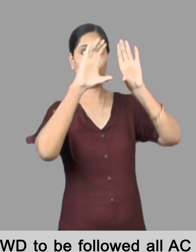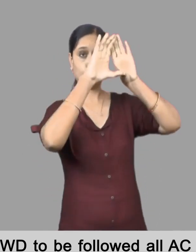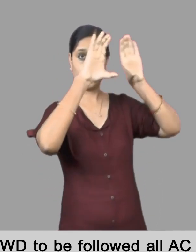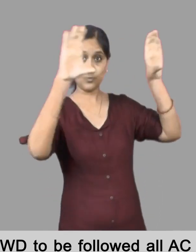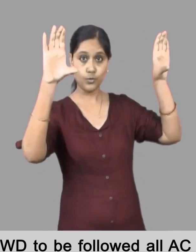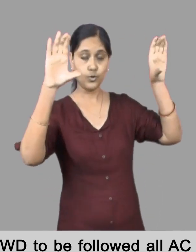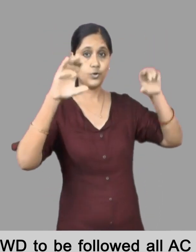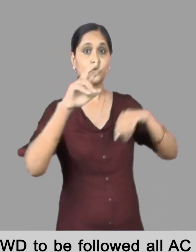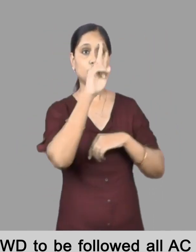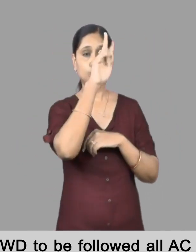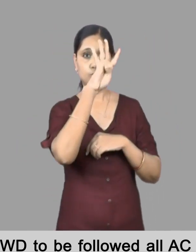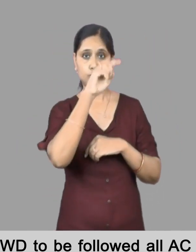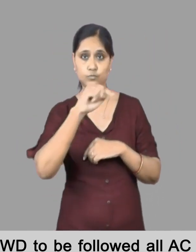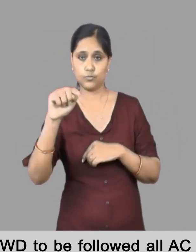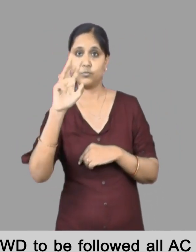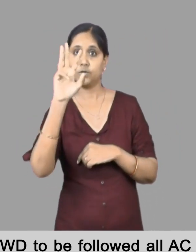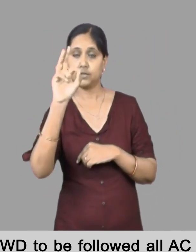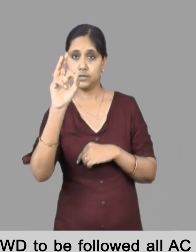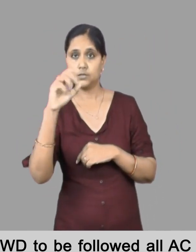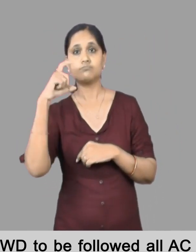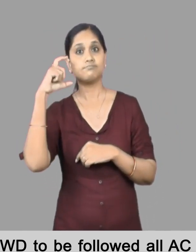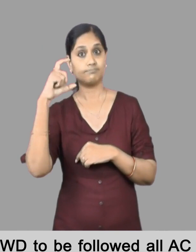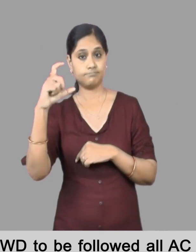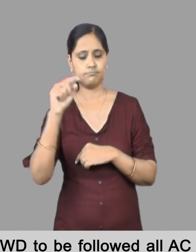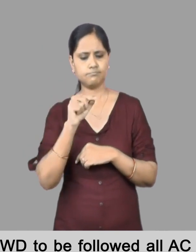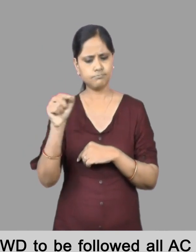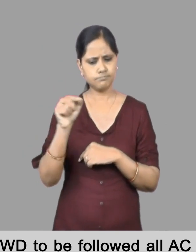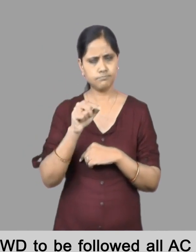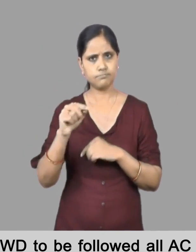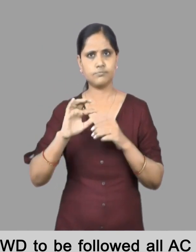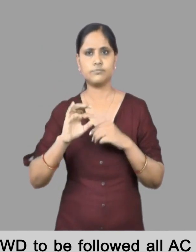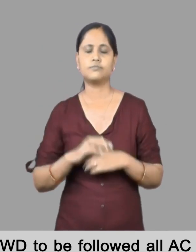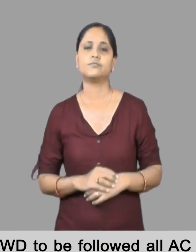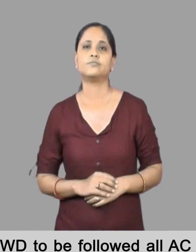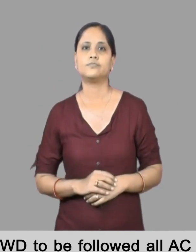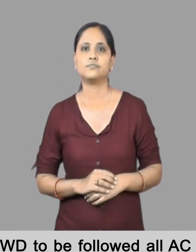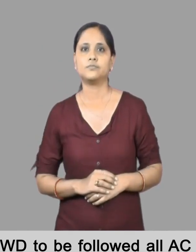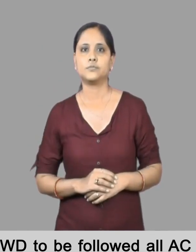All AC devices to be 24 to 30 degrees Celsius.